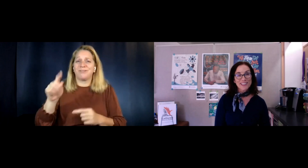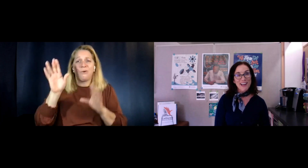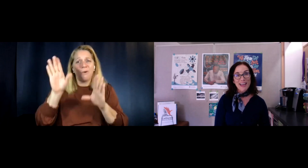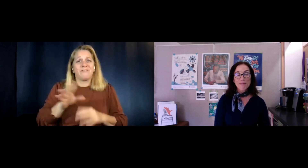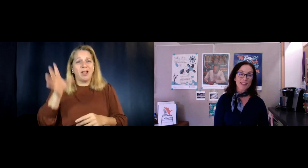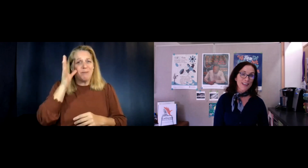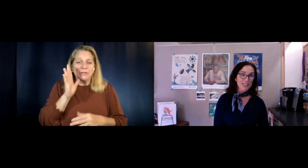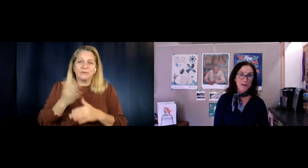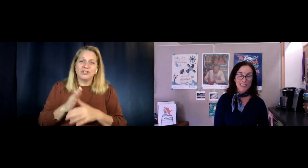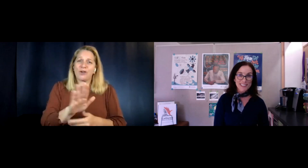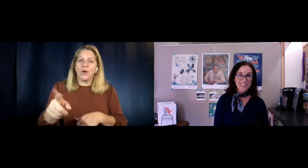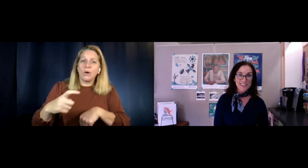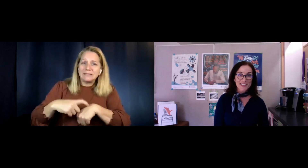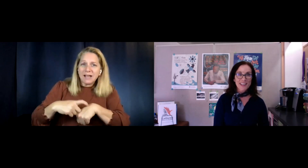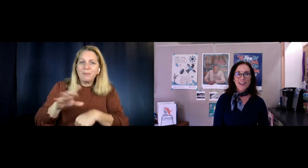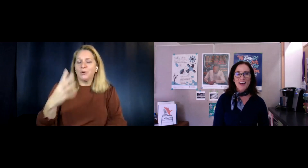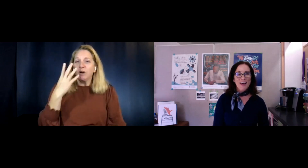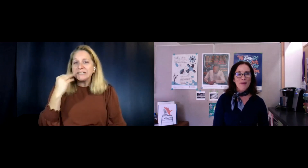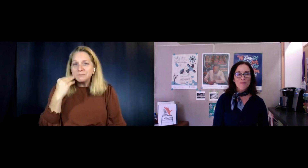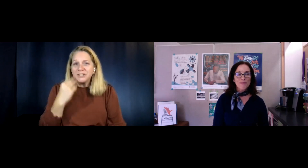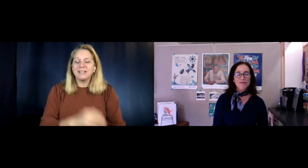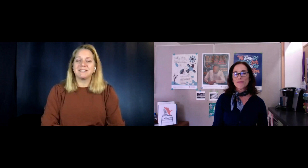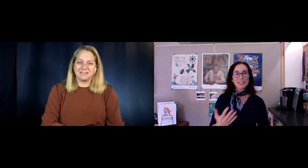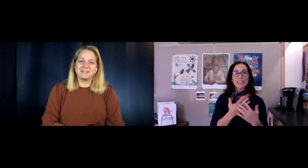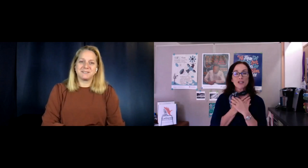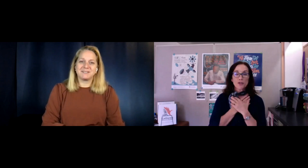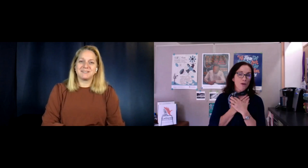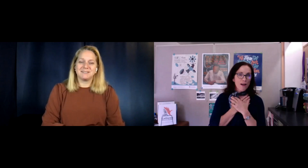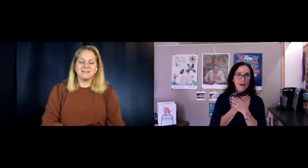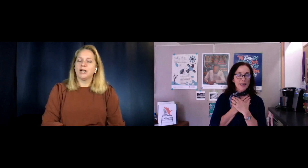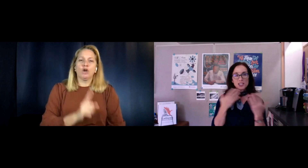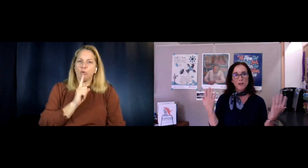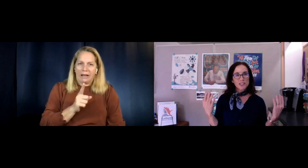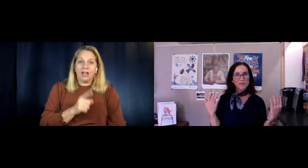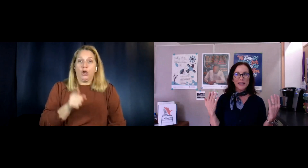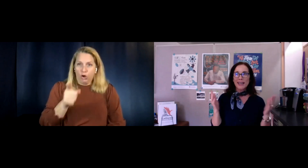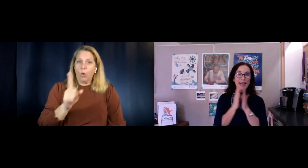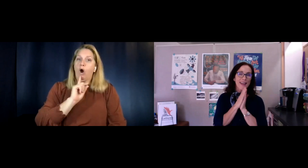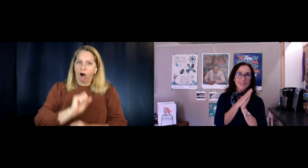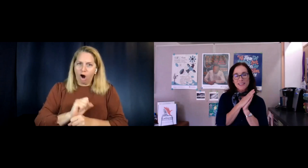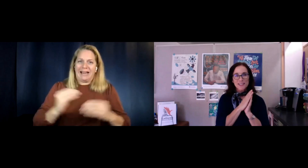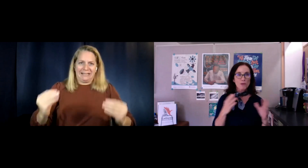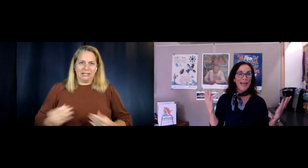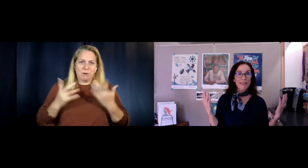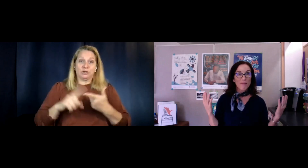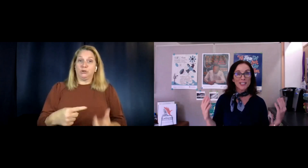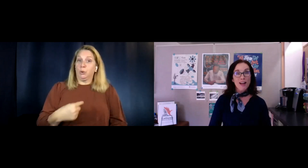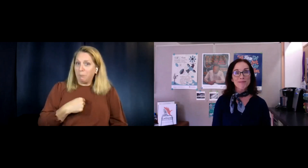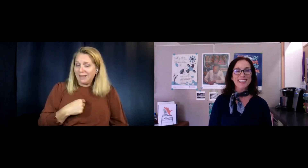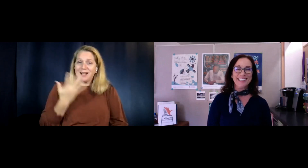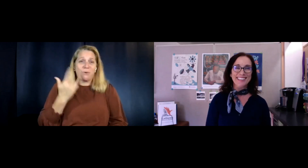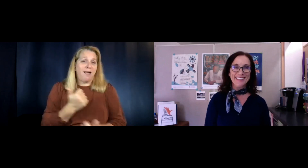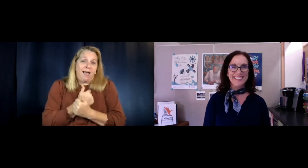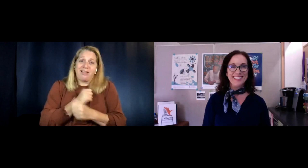sharing their time and their experiences. Really, you are an inspiration to me, and it's why I love my